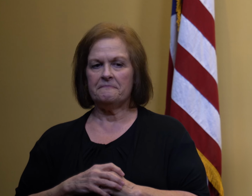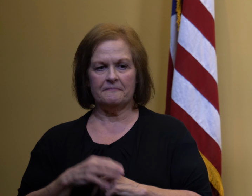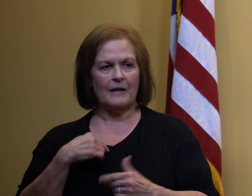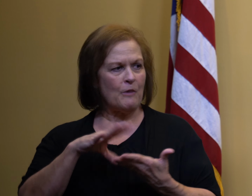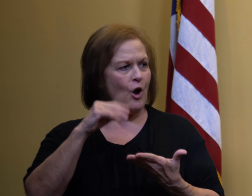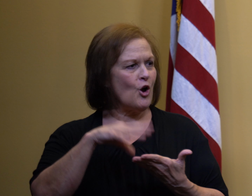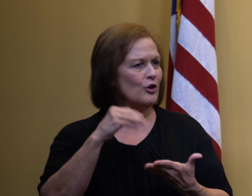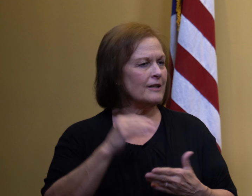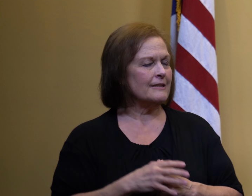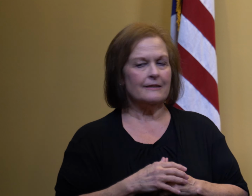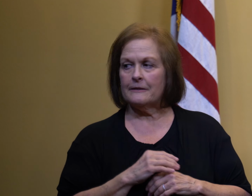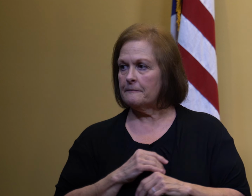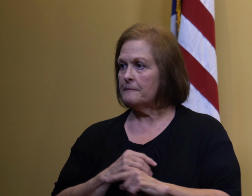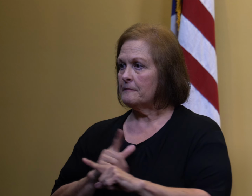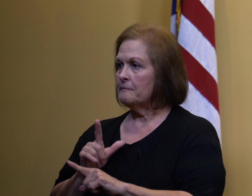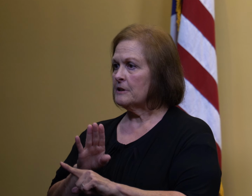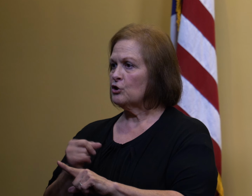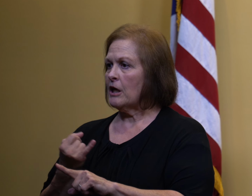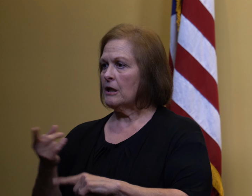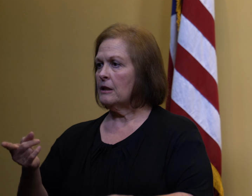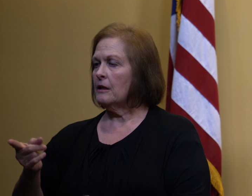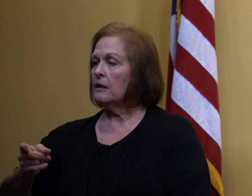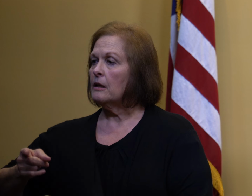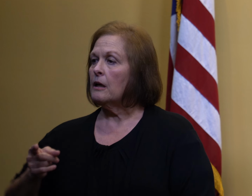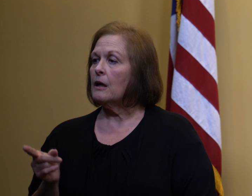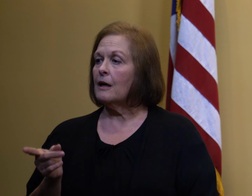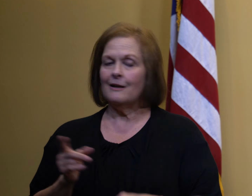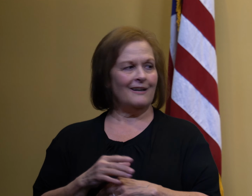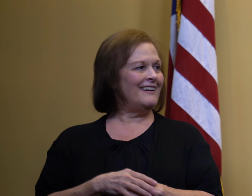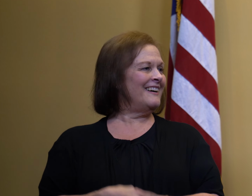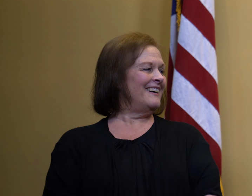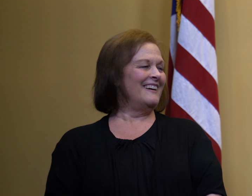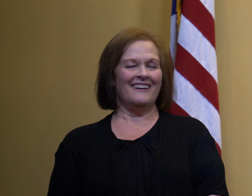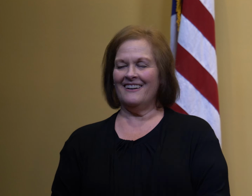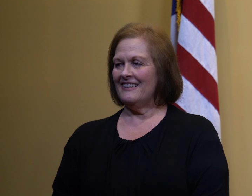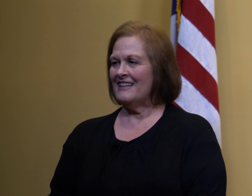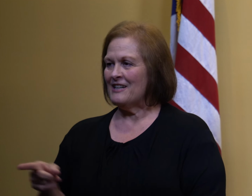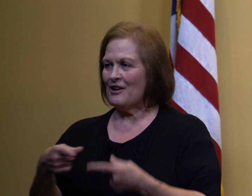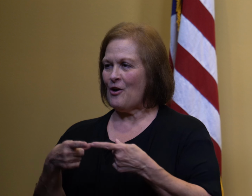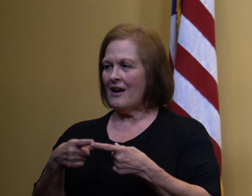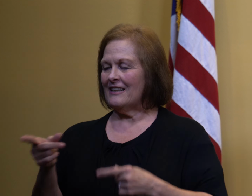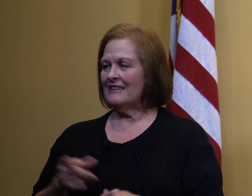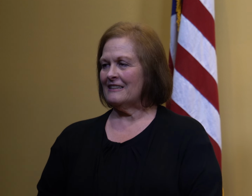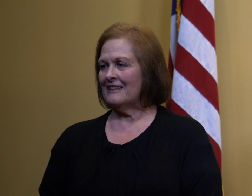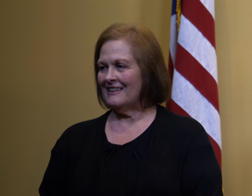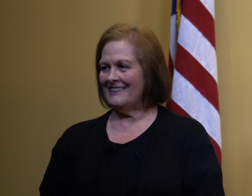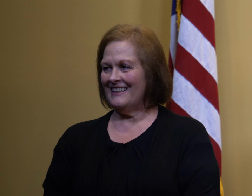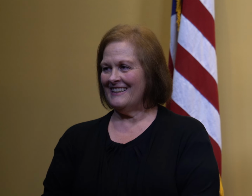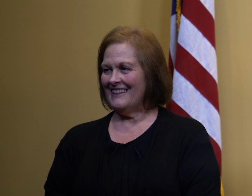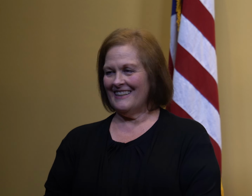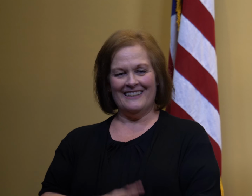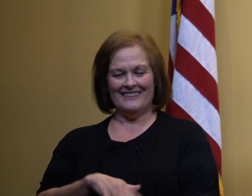I'm learning a little bit. Did you have a question? Kind of, sort of. Oh, I didn't even see you over there. I'm sorry. I'm sitting in the corner with high. I didn't give you no